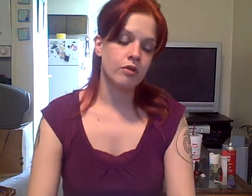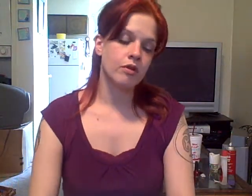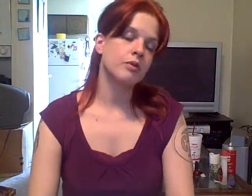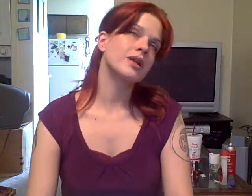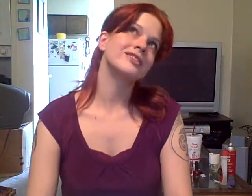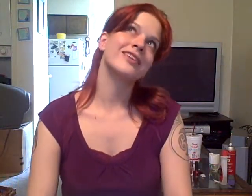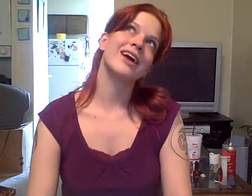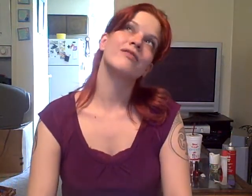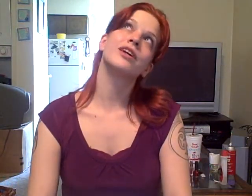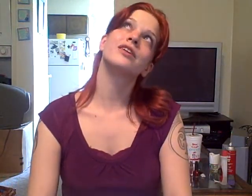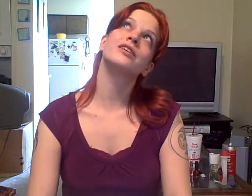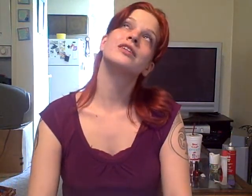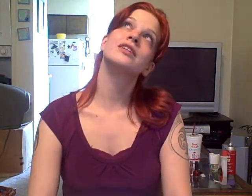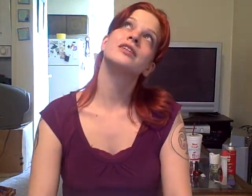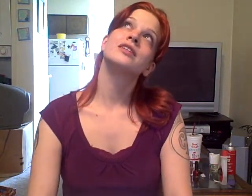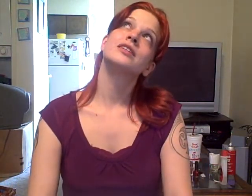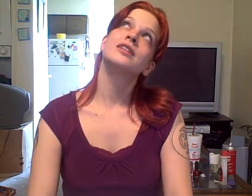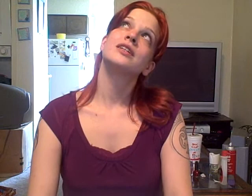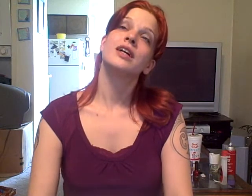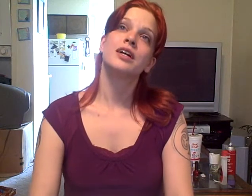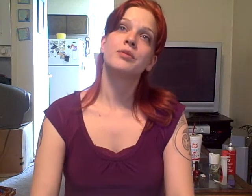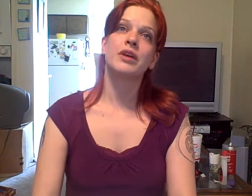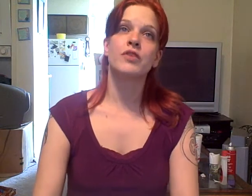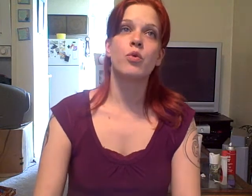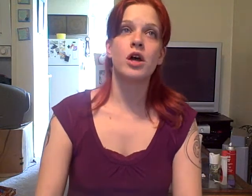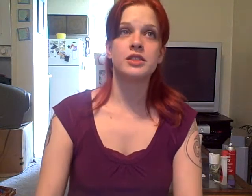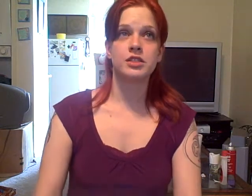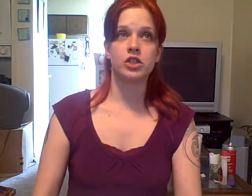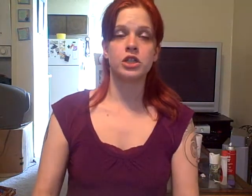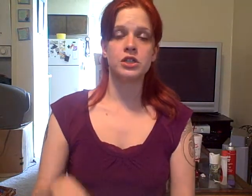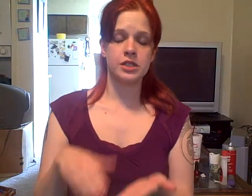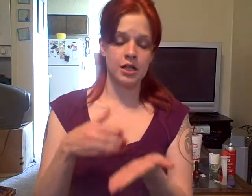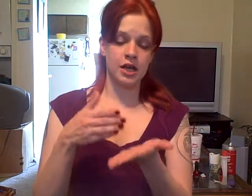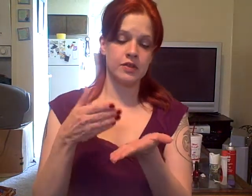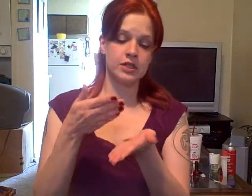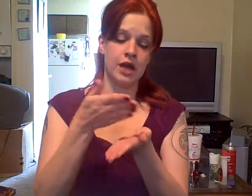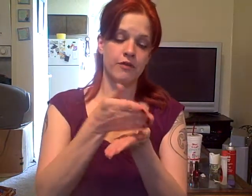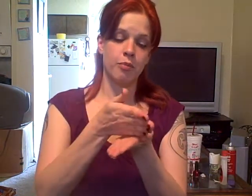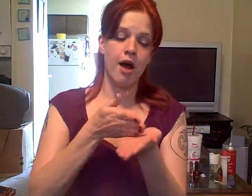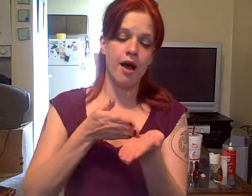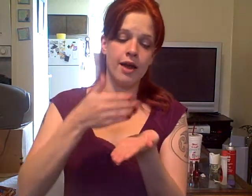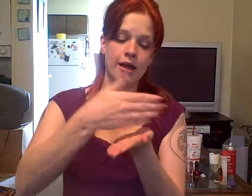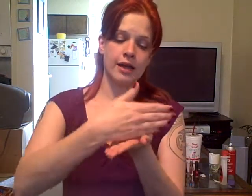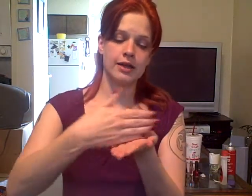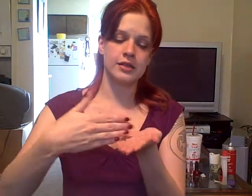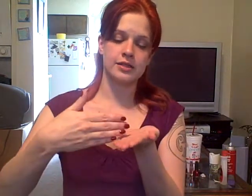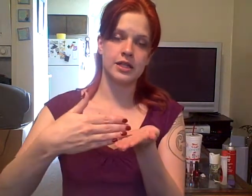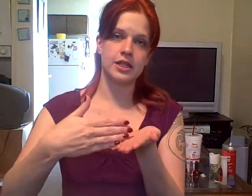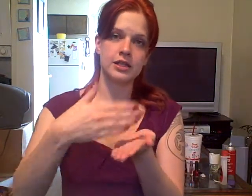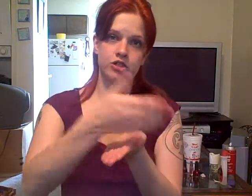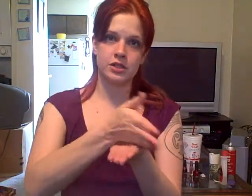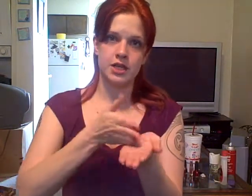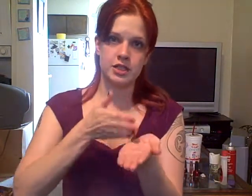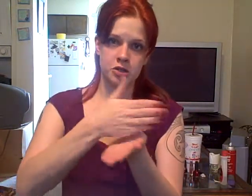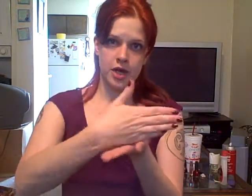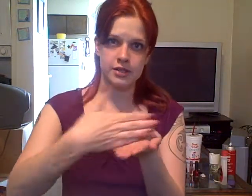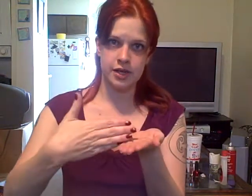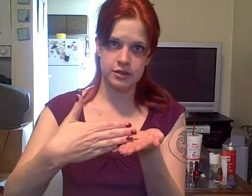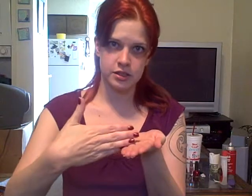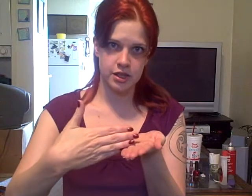What else do they have there? If you want dessert, the sign for pie is like this. You slice it twice like it's a slice